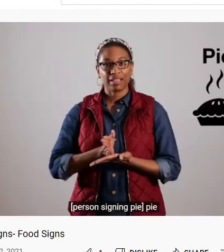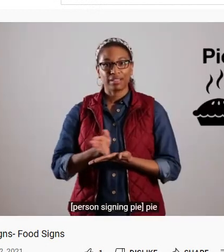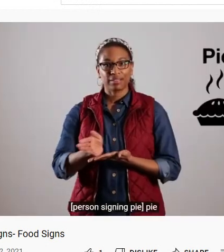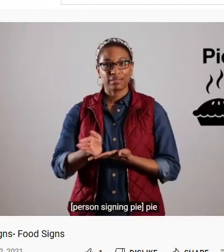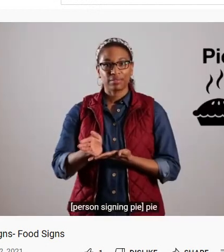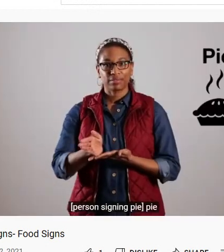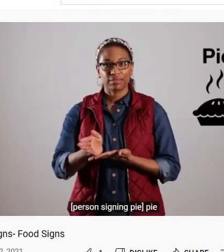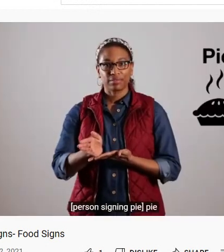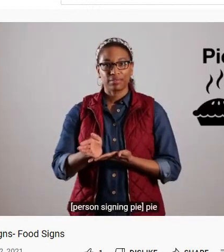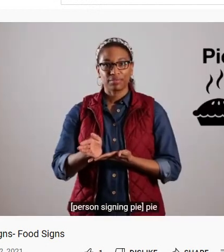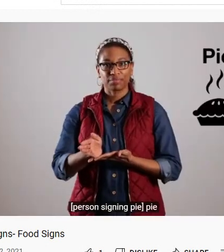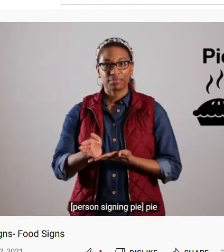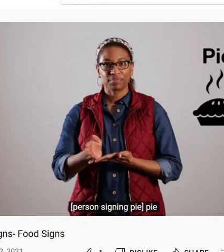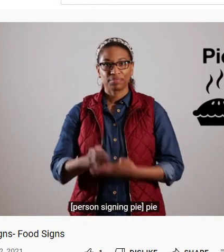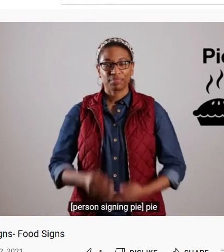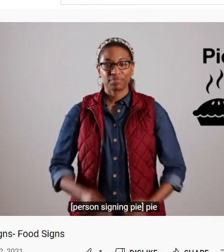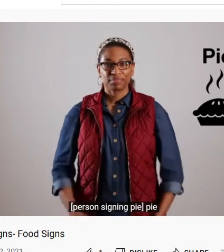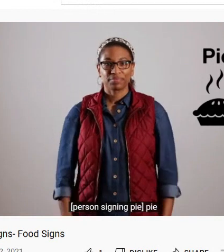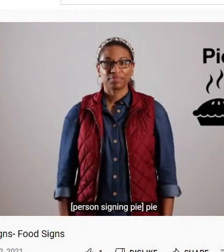Pie,